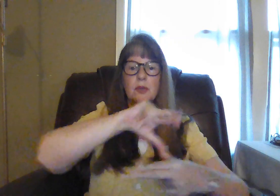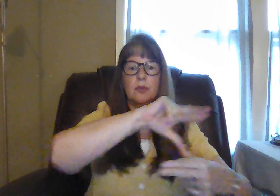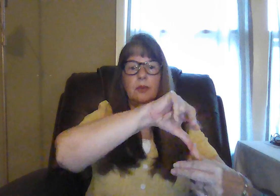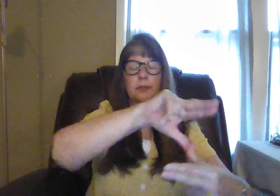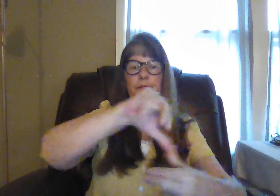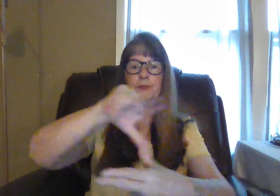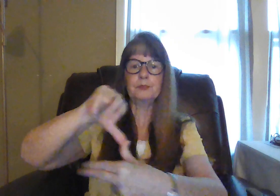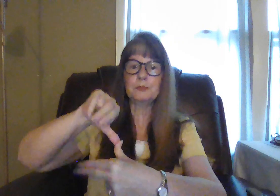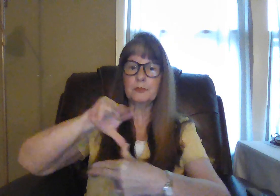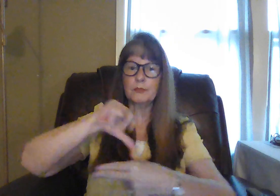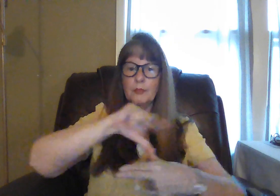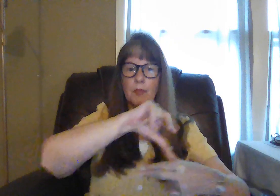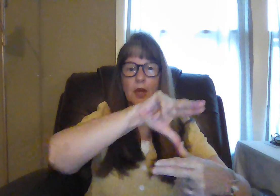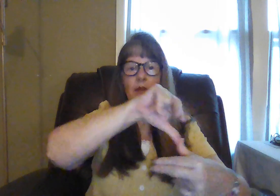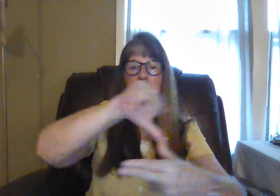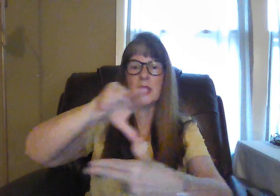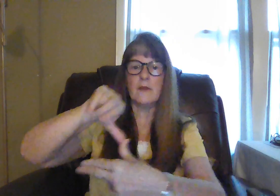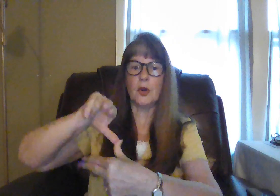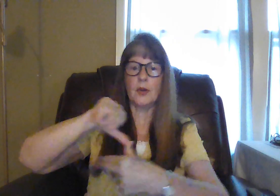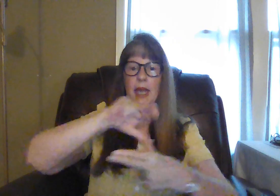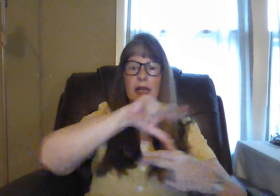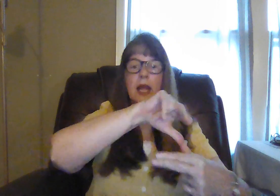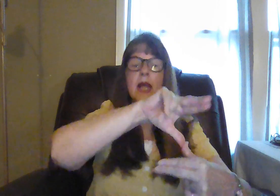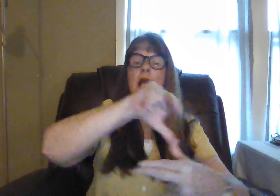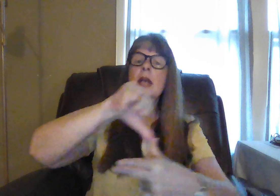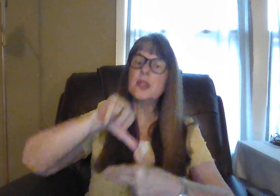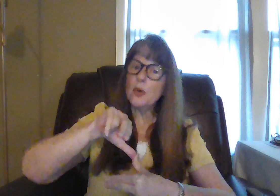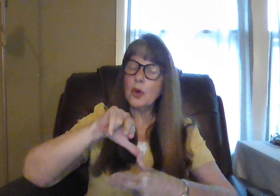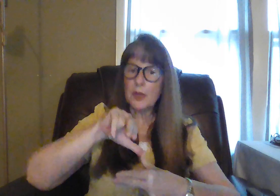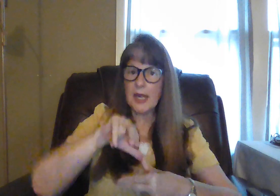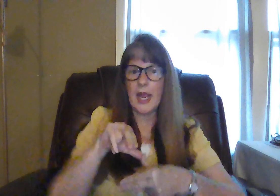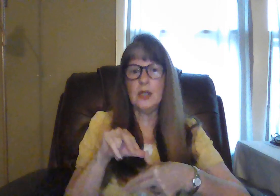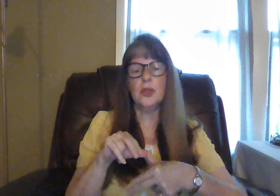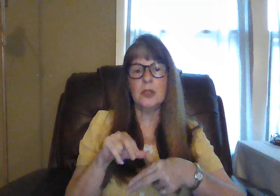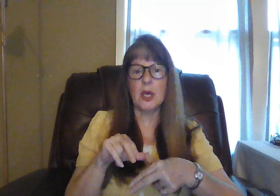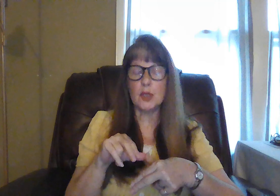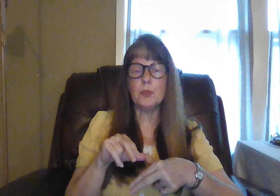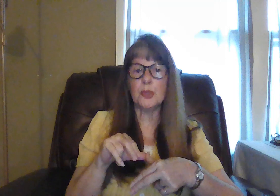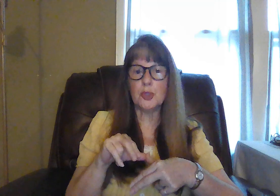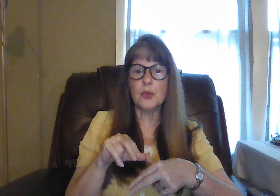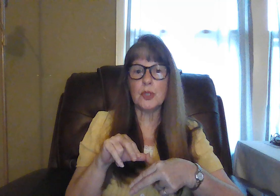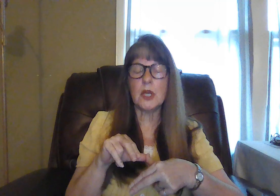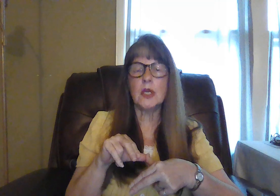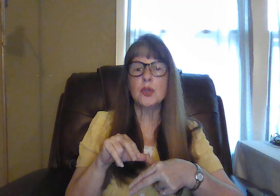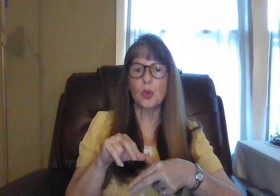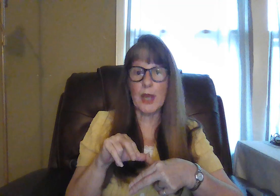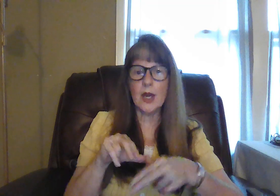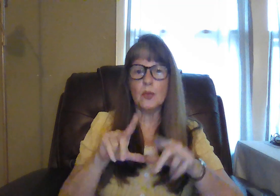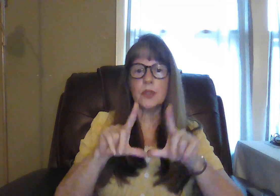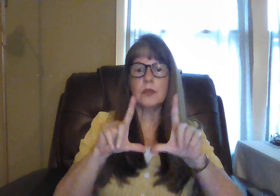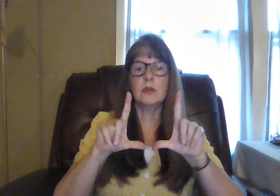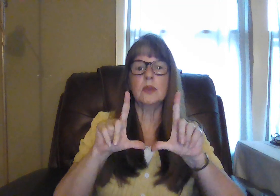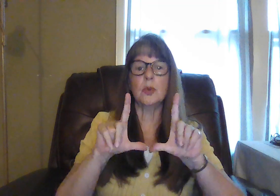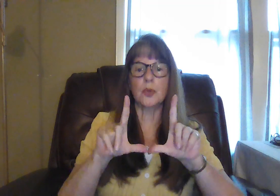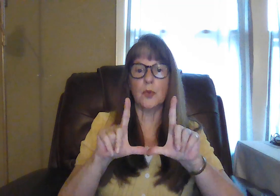circle. That's a sign for hurricane. And so hurricane does produce tornadoes. So a